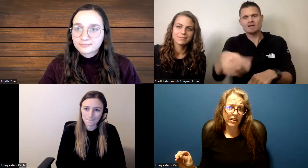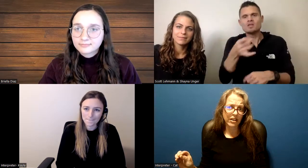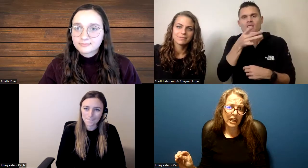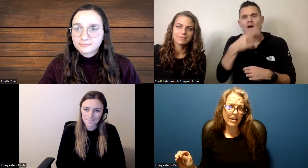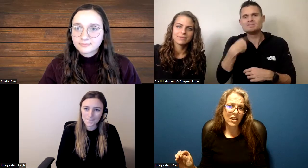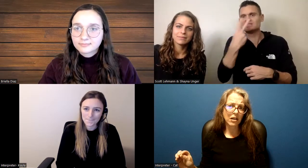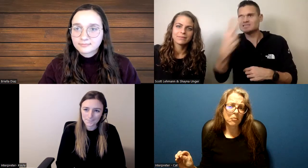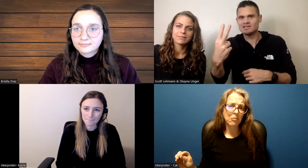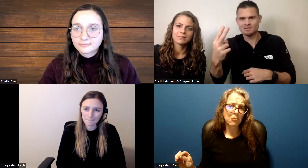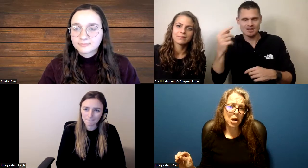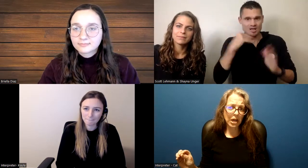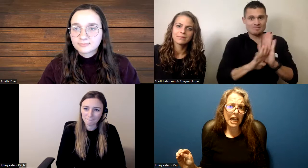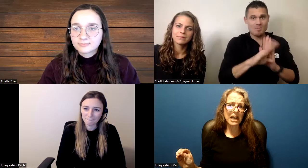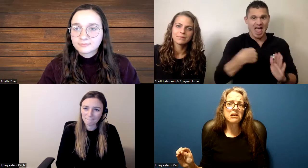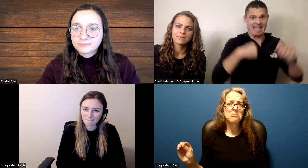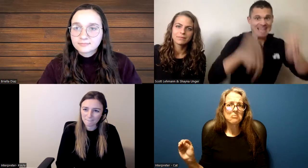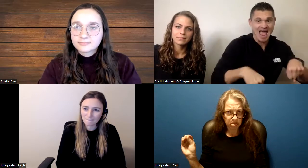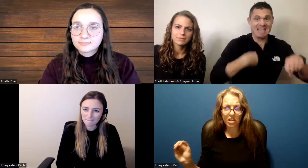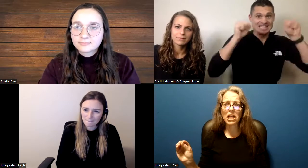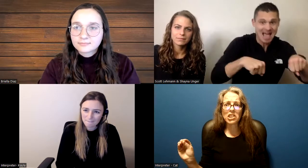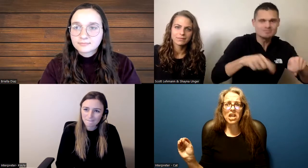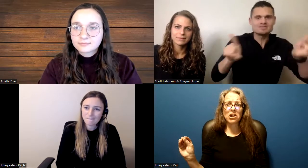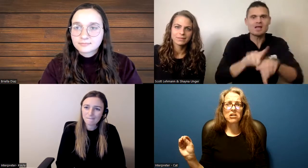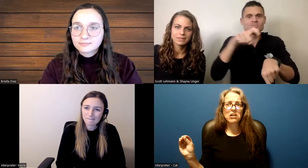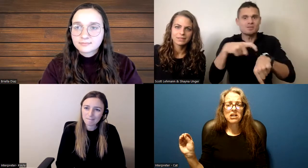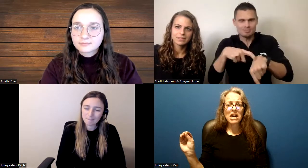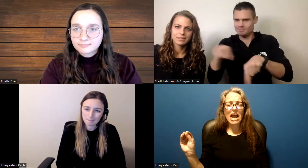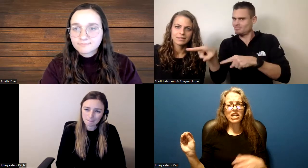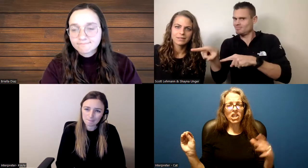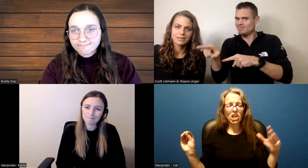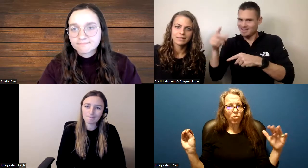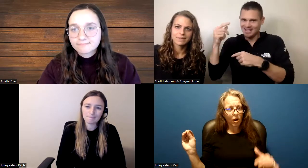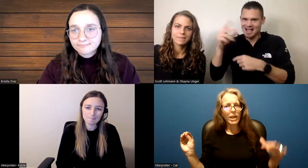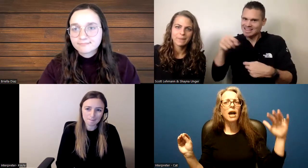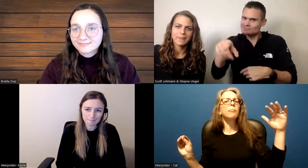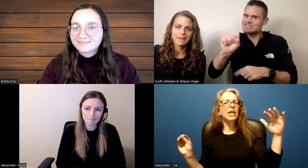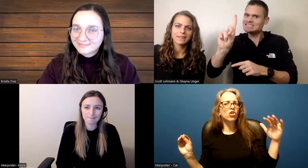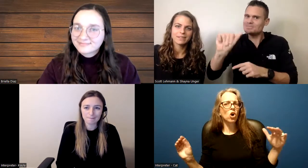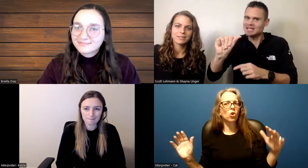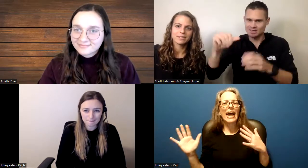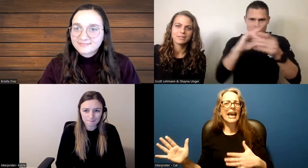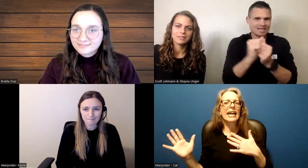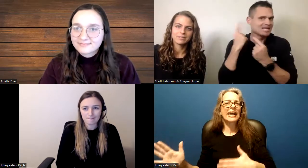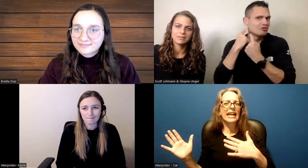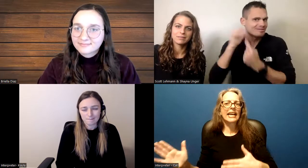life. And it's like, okay, see the light there. And, you know, growing up being